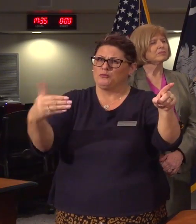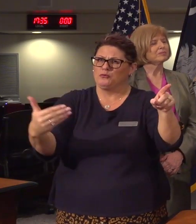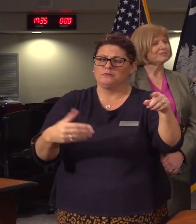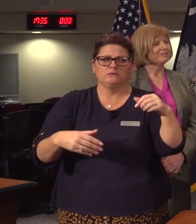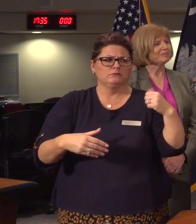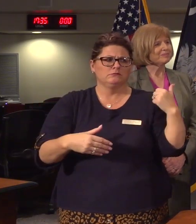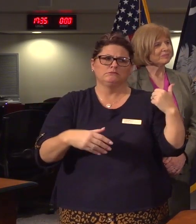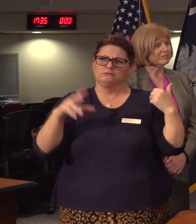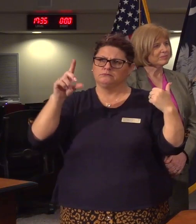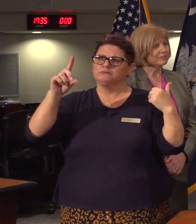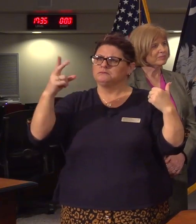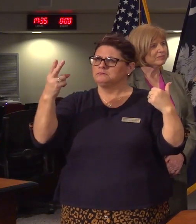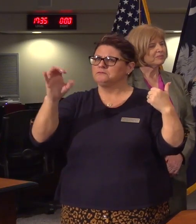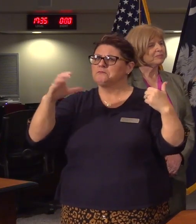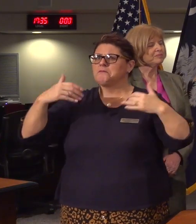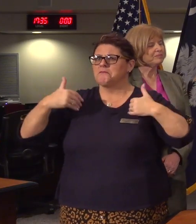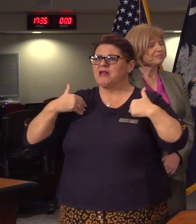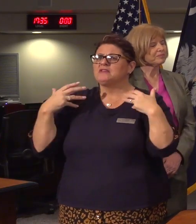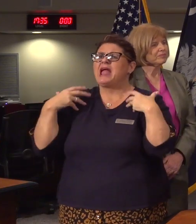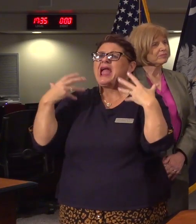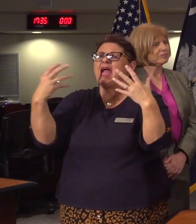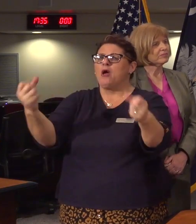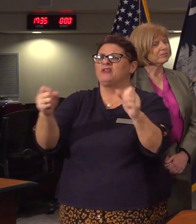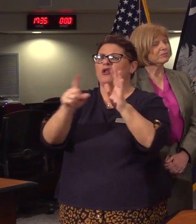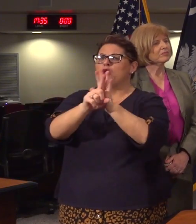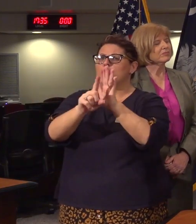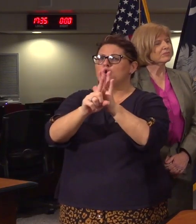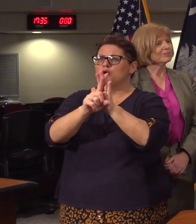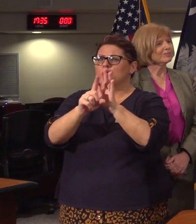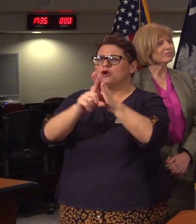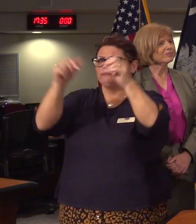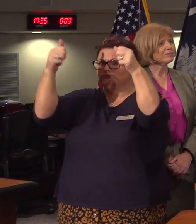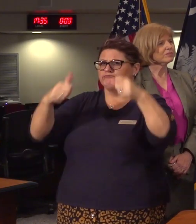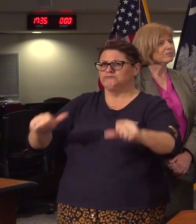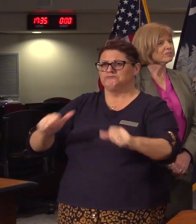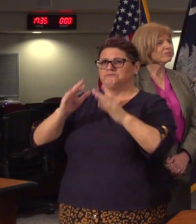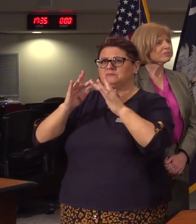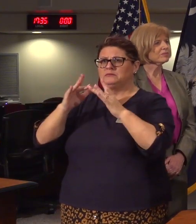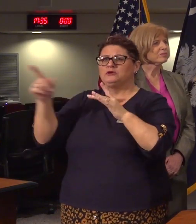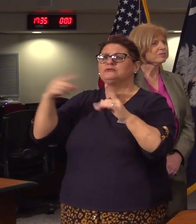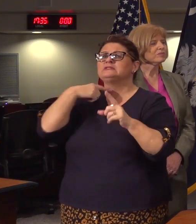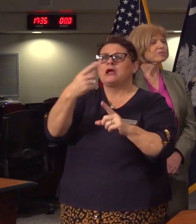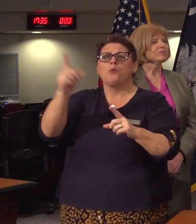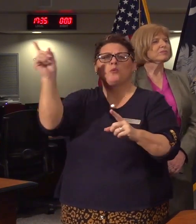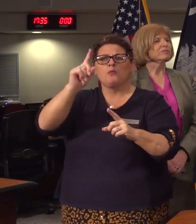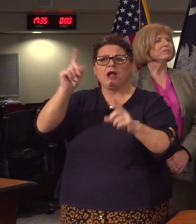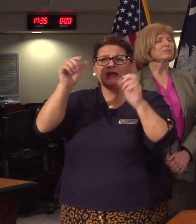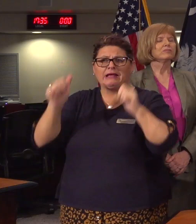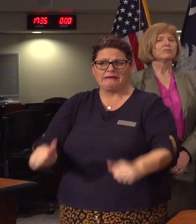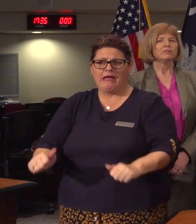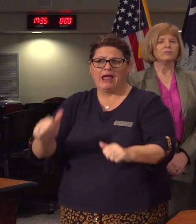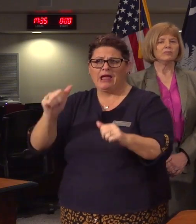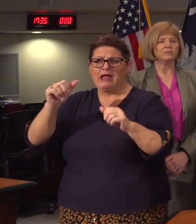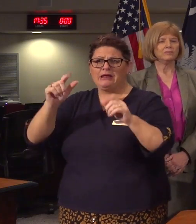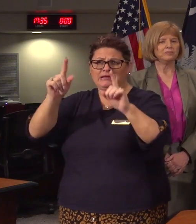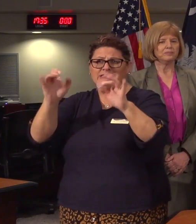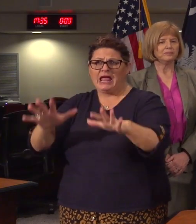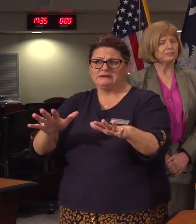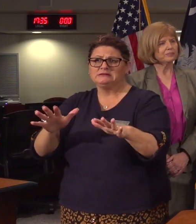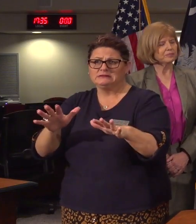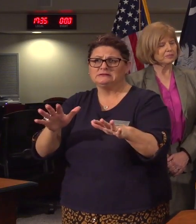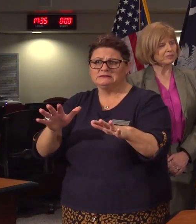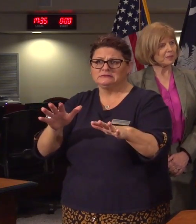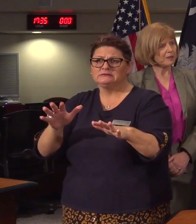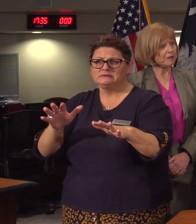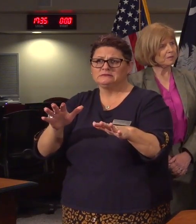DHEC has provided a health alert to provide information about where testing is available, the recommendations for testing,